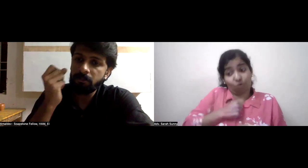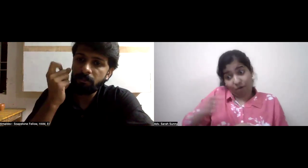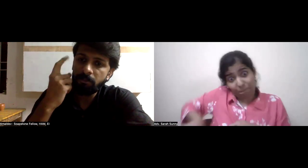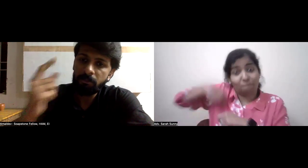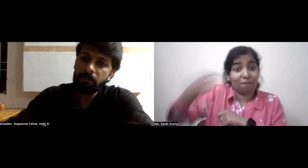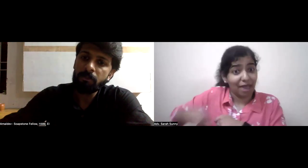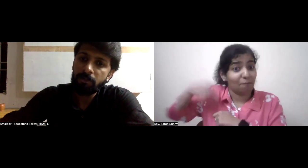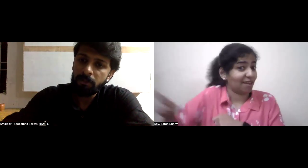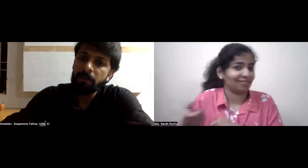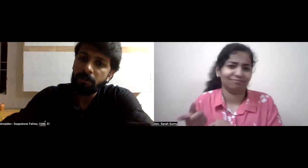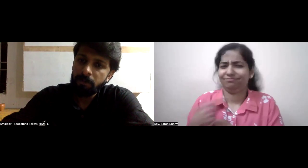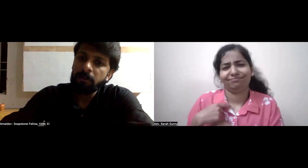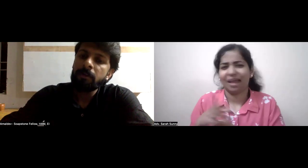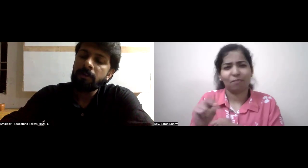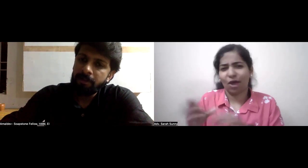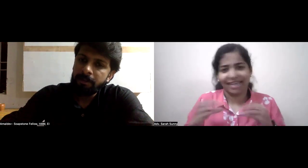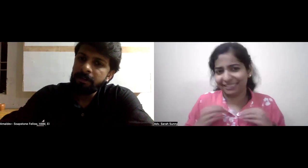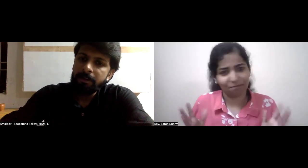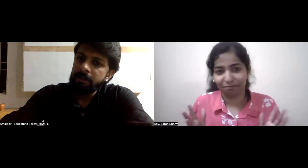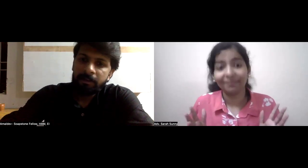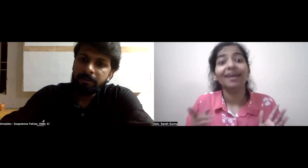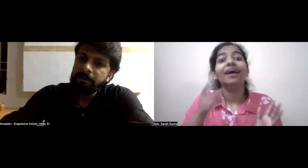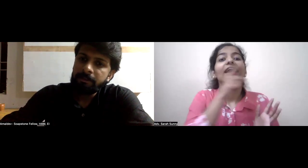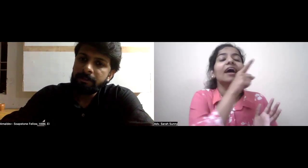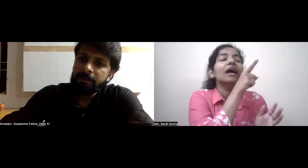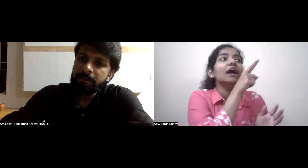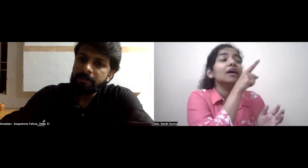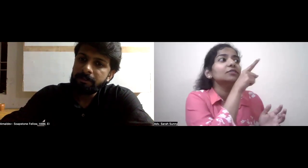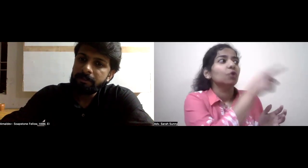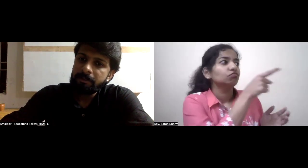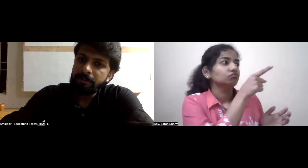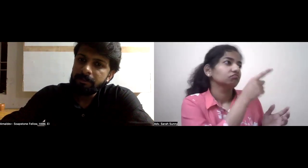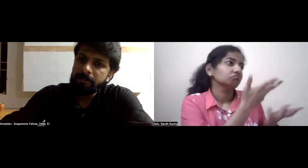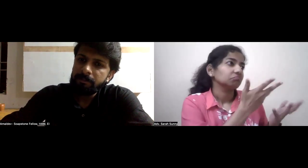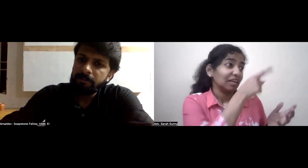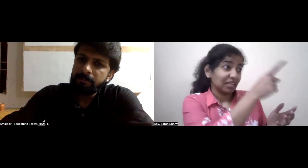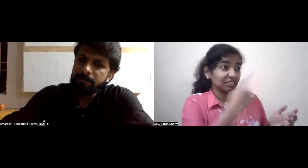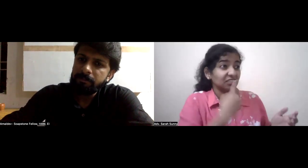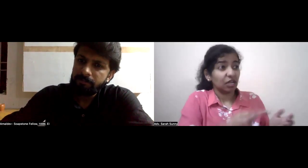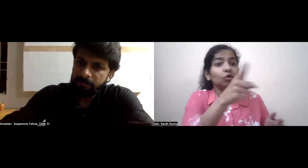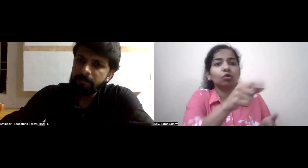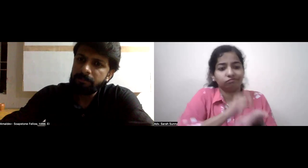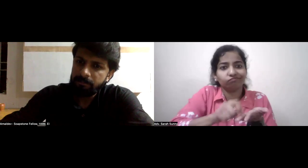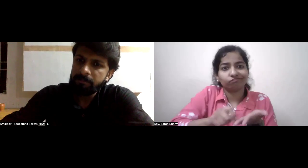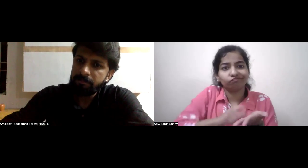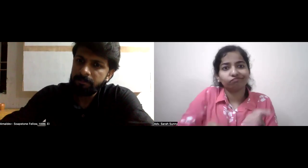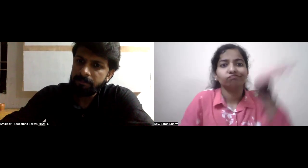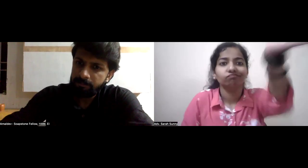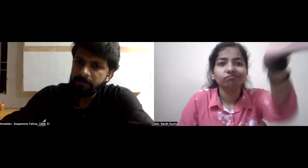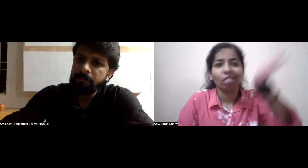Yes, there was no interpreter, and I was asked to find my own interpreter and pay from my